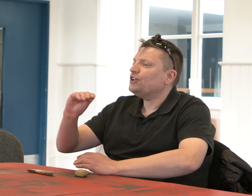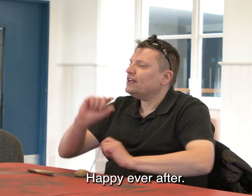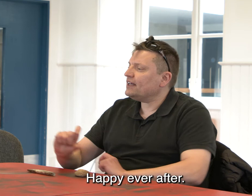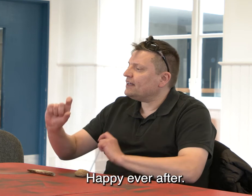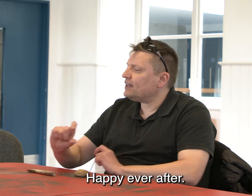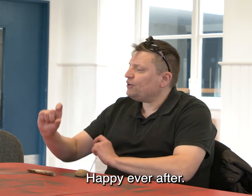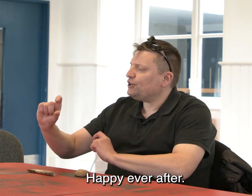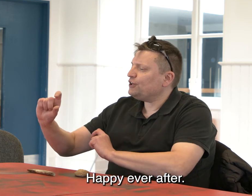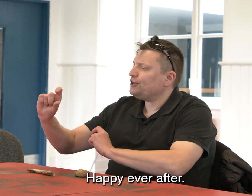Happy ever after.